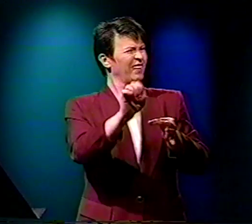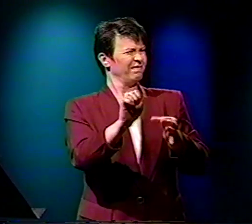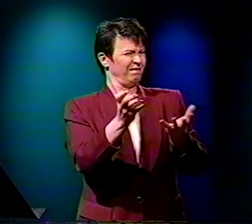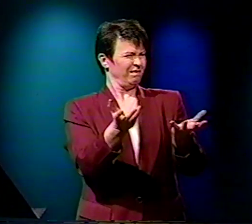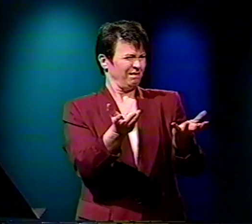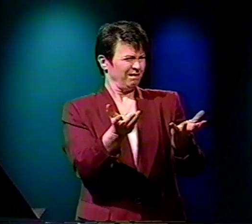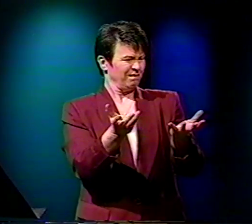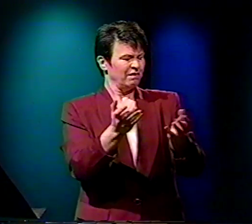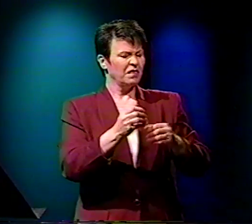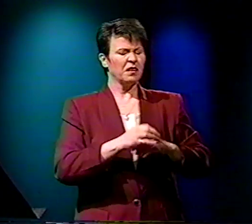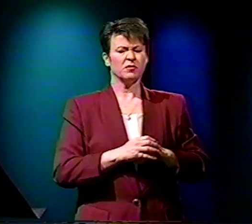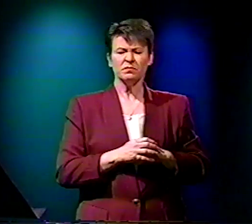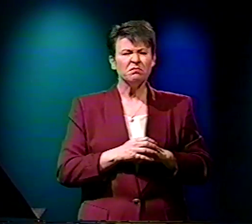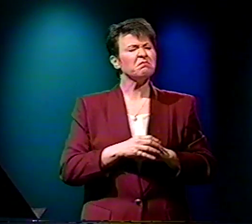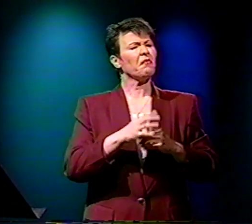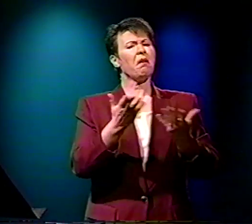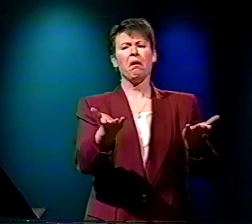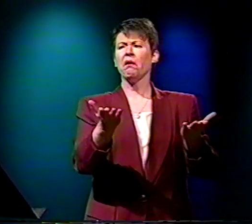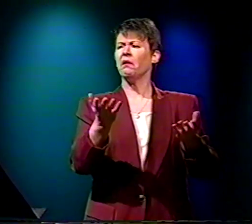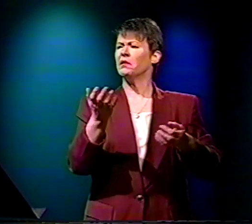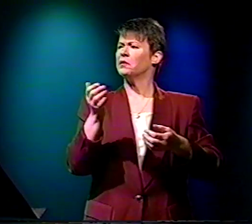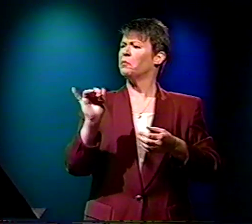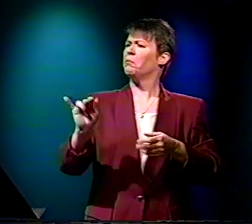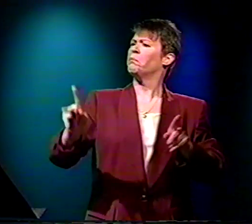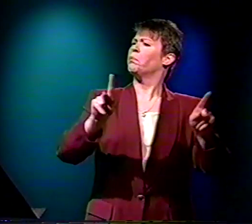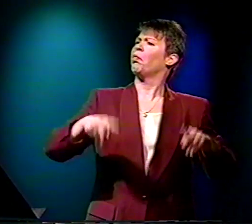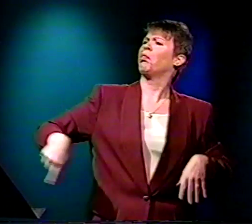does that mean I have to put my life on hold?